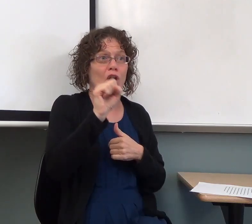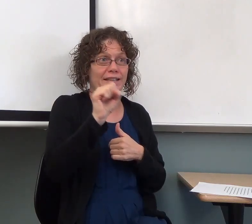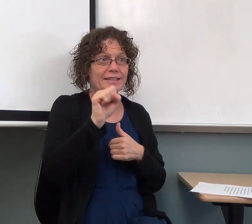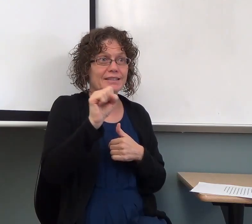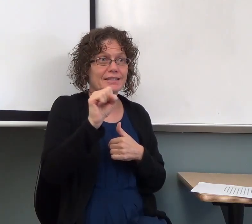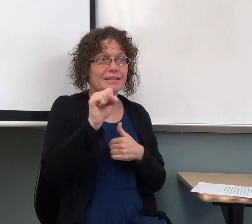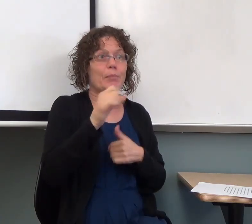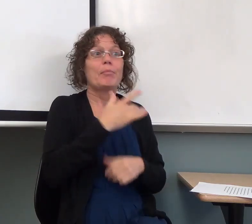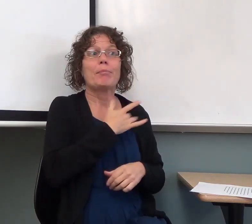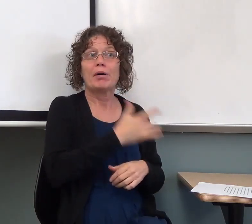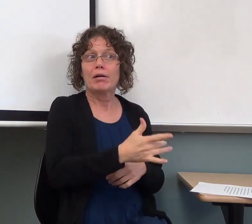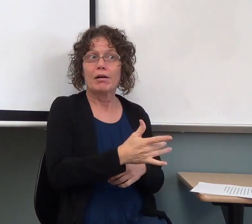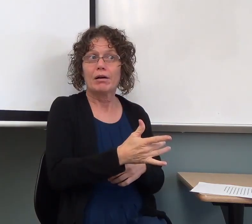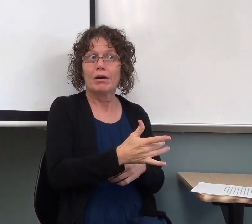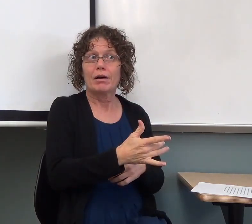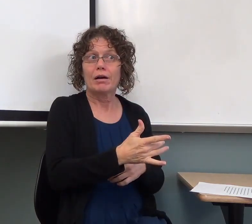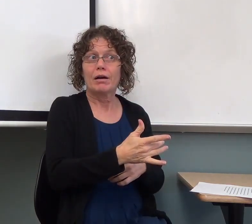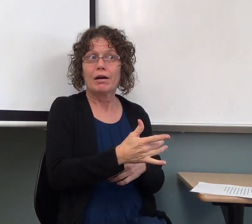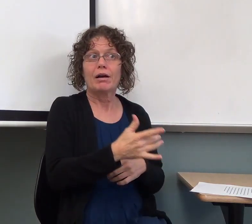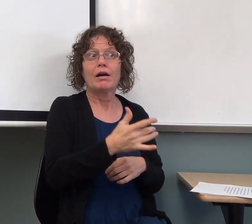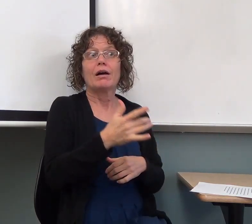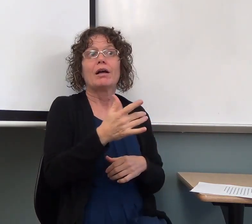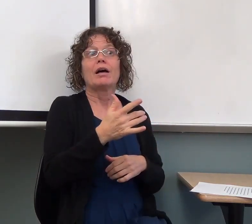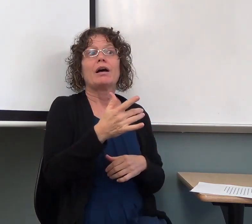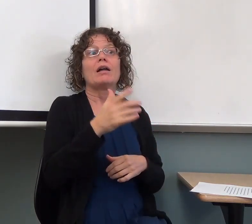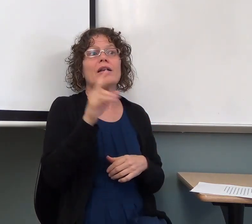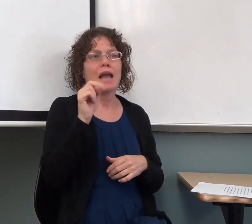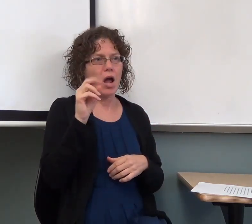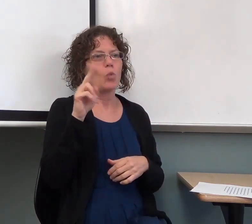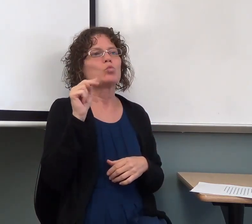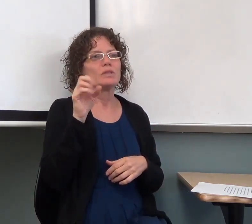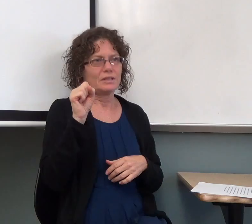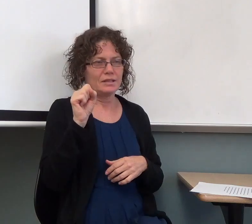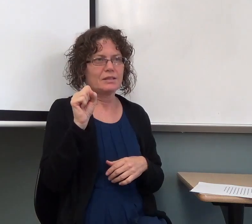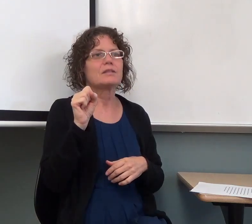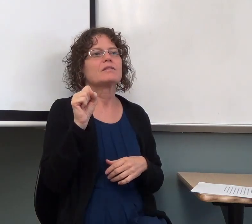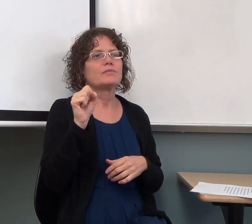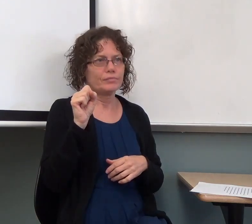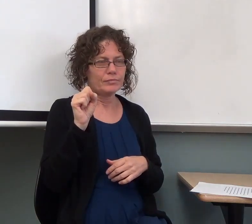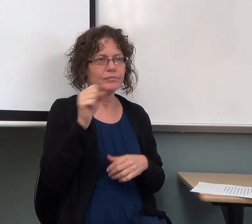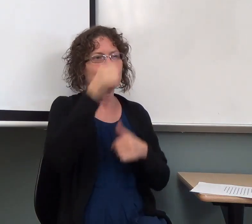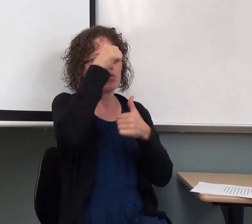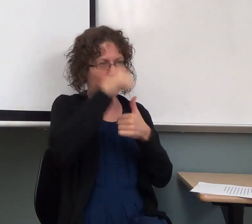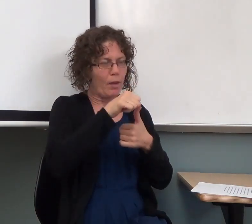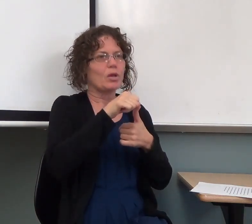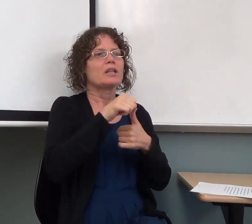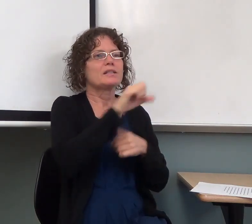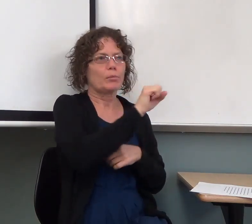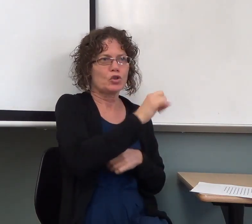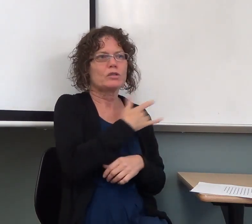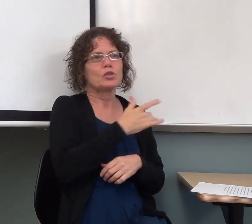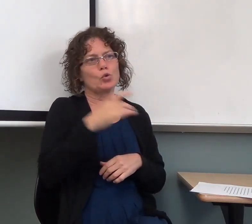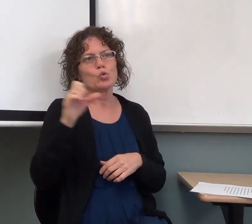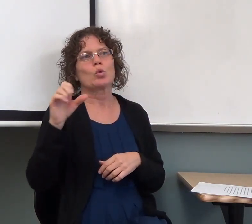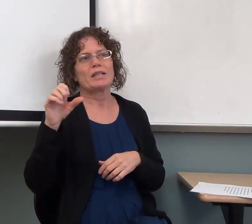usually, what are they? Nouns. Usually nouns. There we go. Remember, they are usually nouns. I erased that up there, so I want you to remember